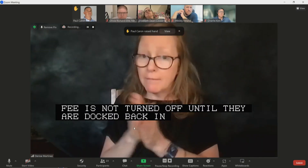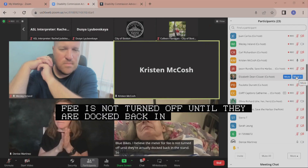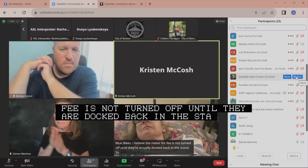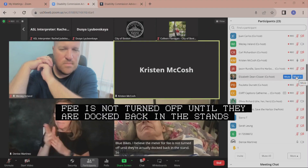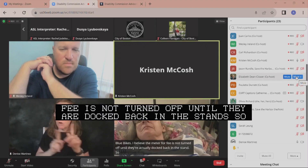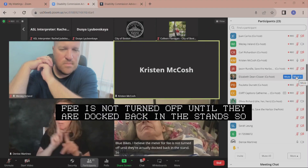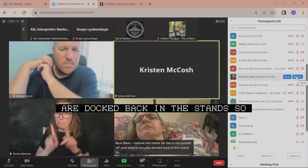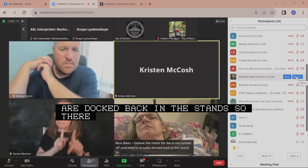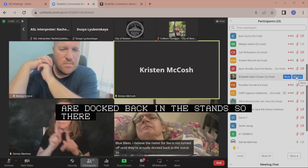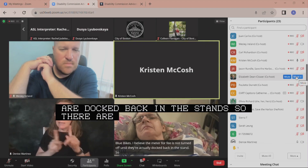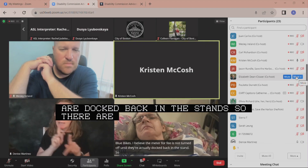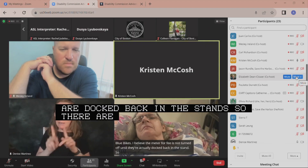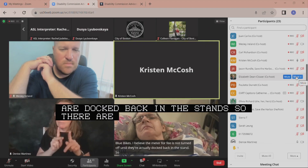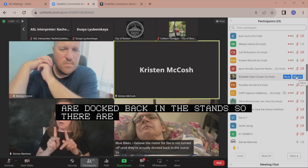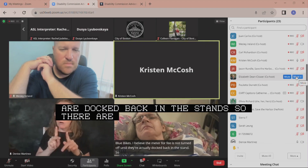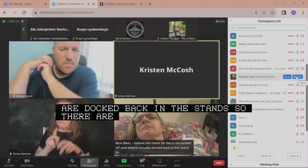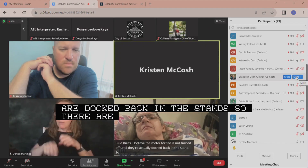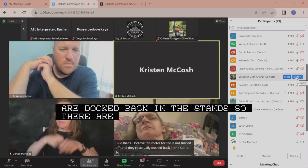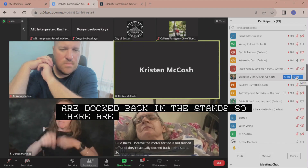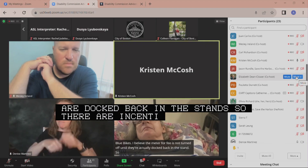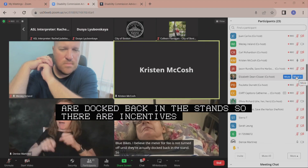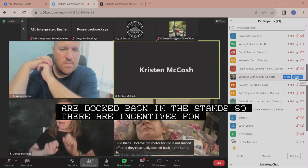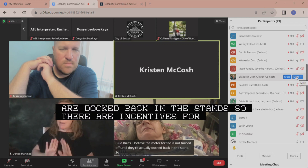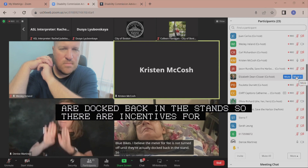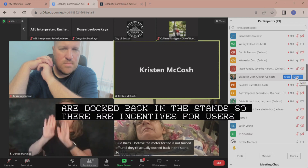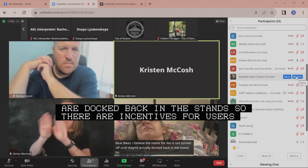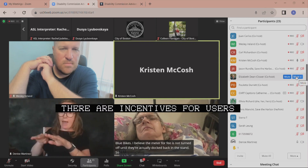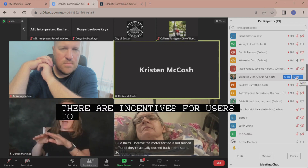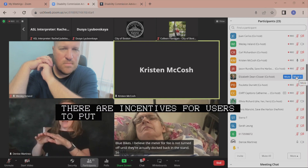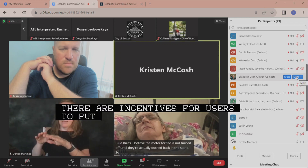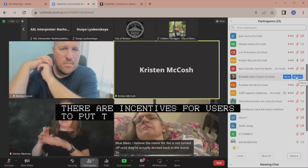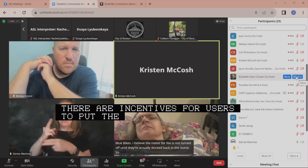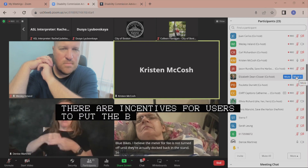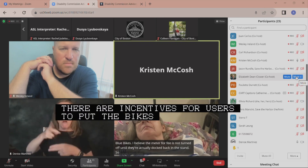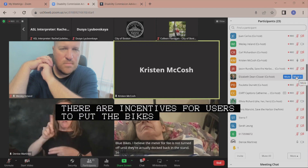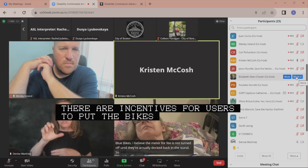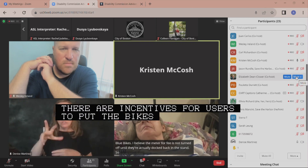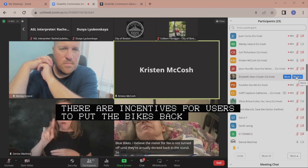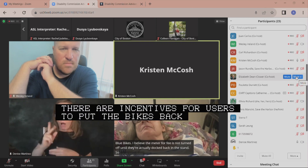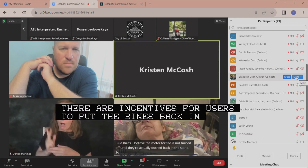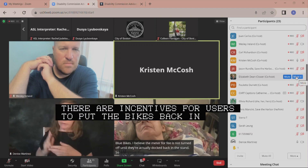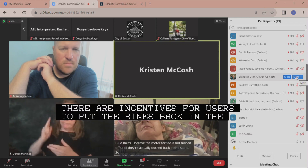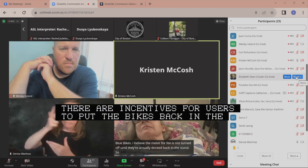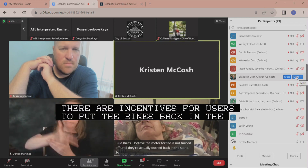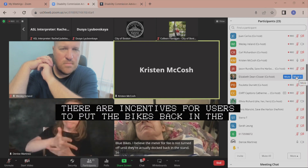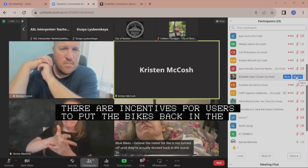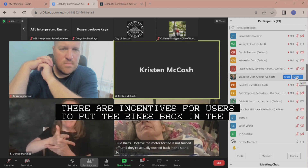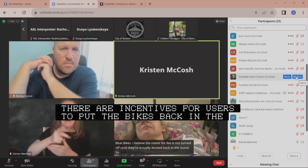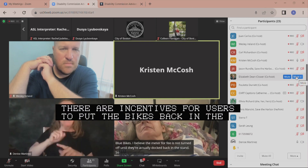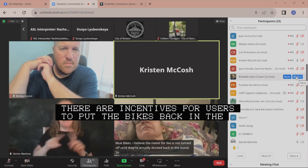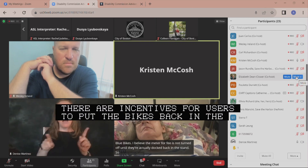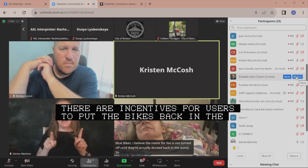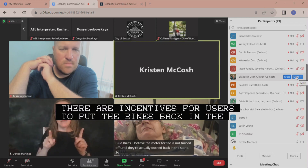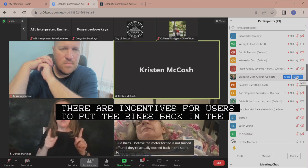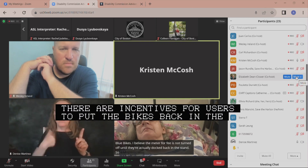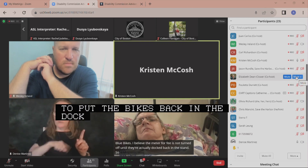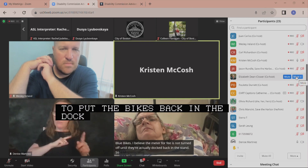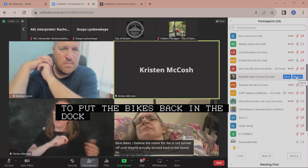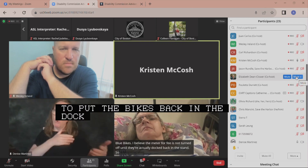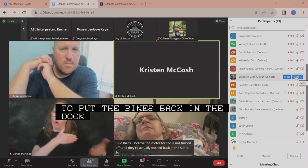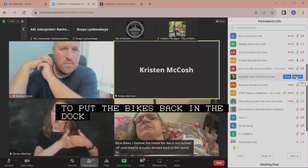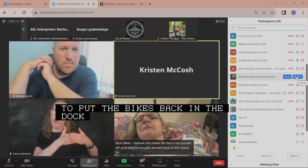put the bikes back in the dock, but we will work closely with them moving forward on our campaign for messaging,